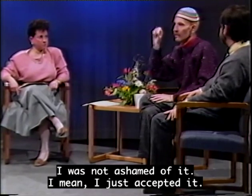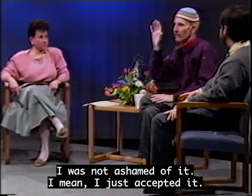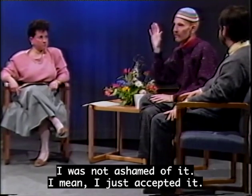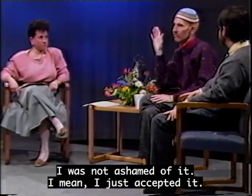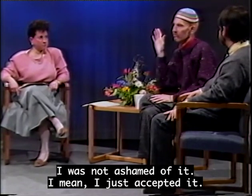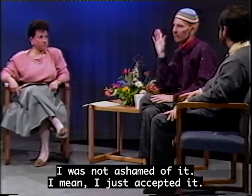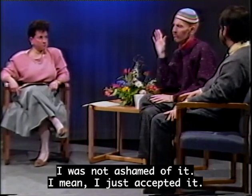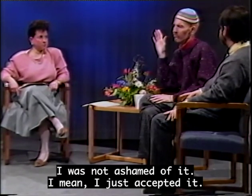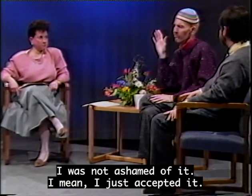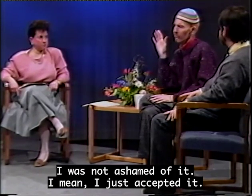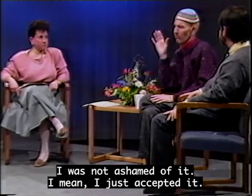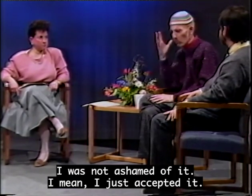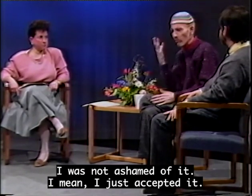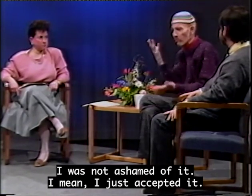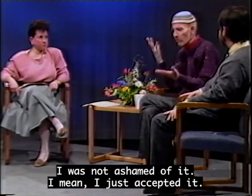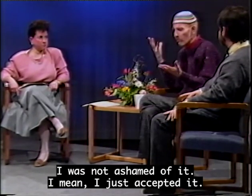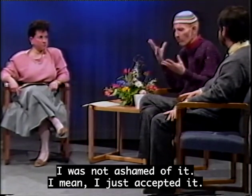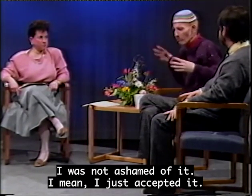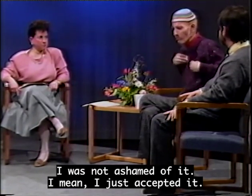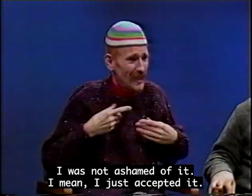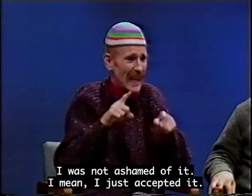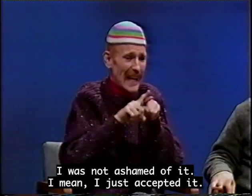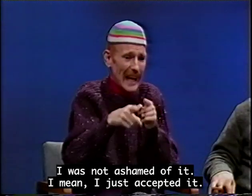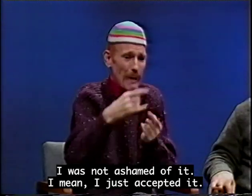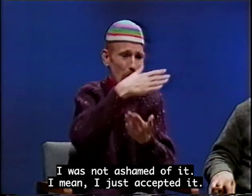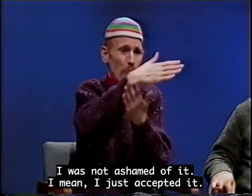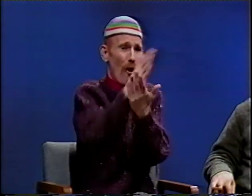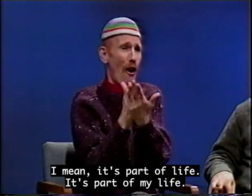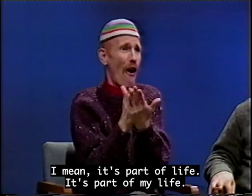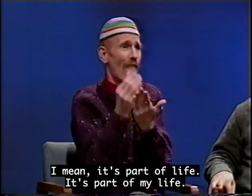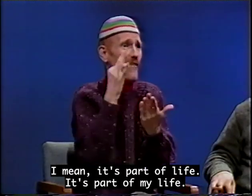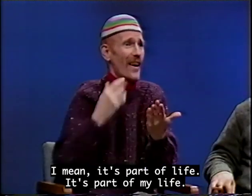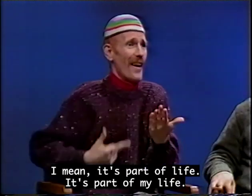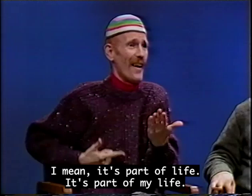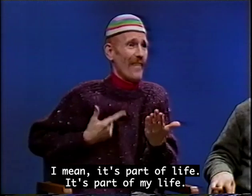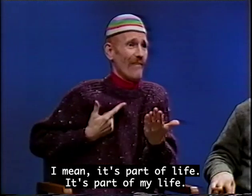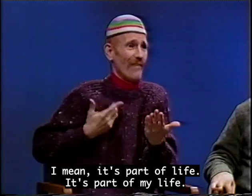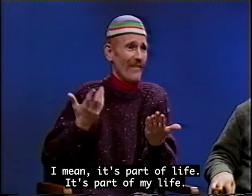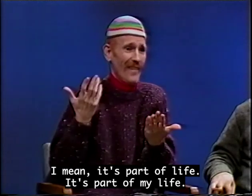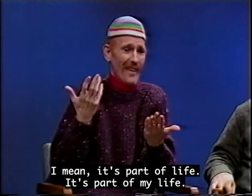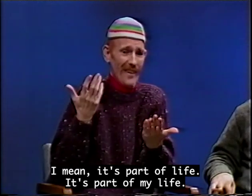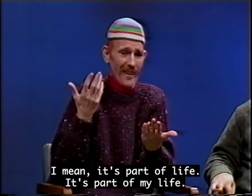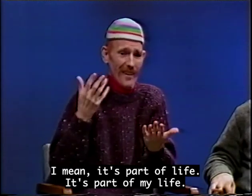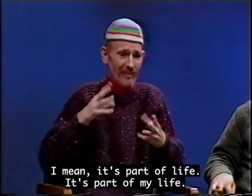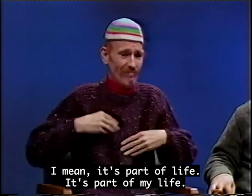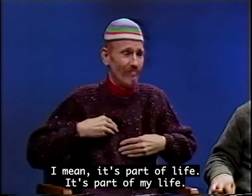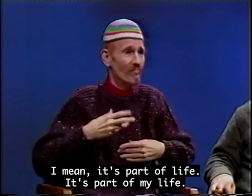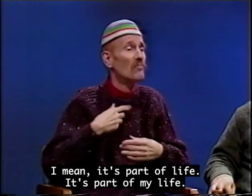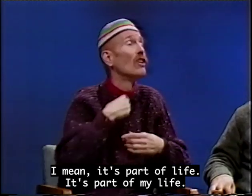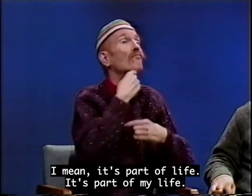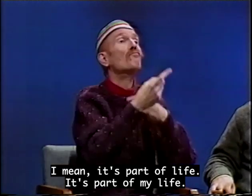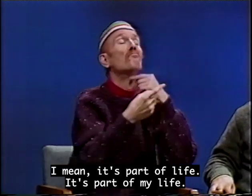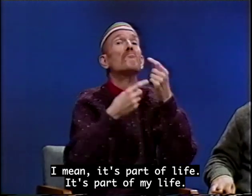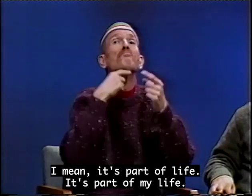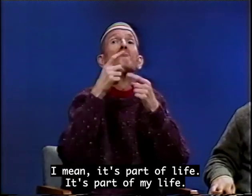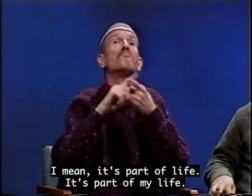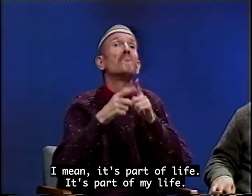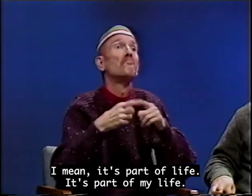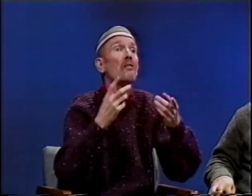I was not ashamed of it. I mean, I just accepted it. I mean, it's part of life. It's part of my life. I